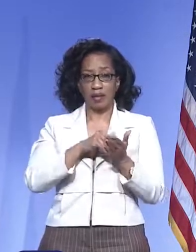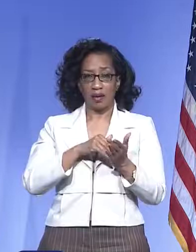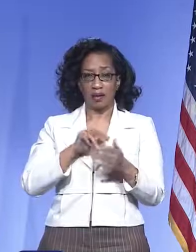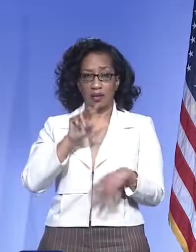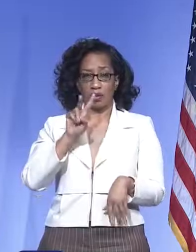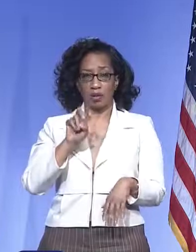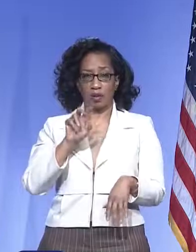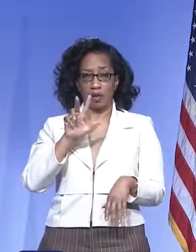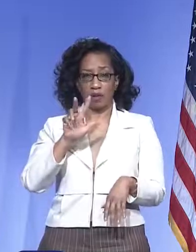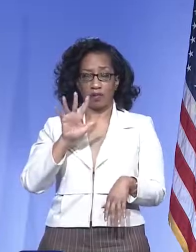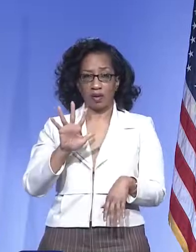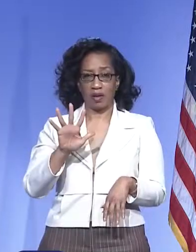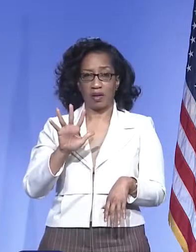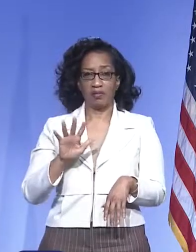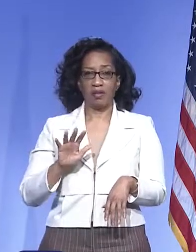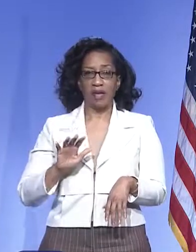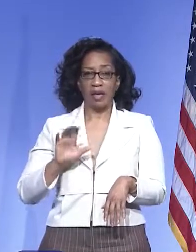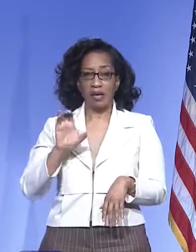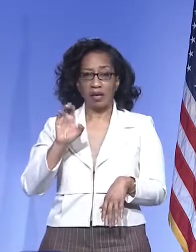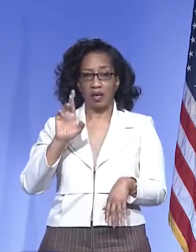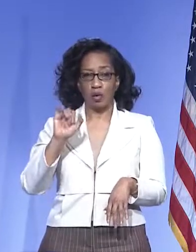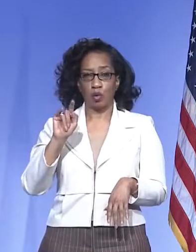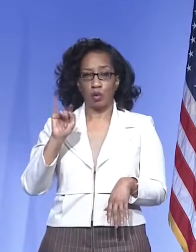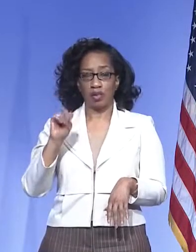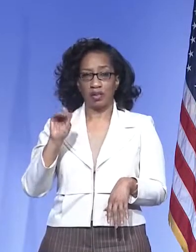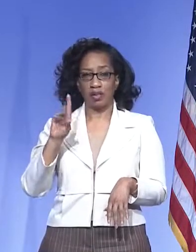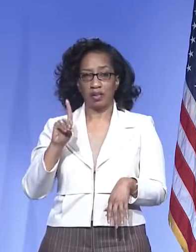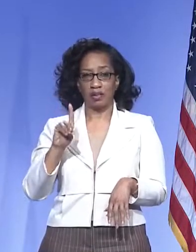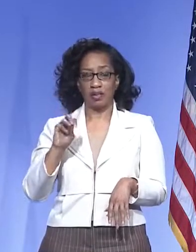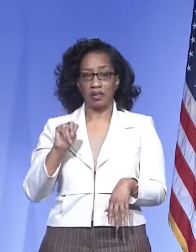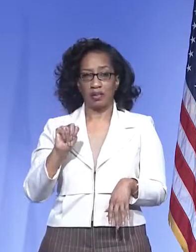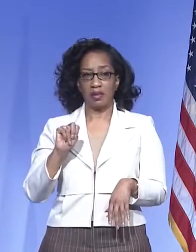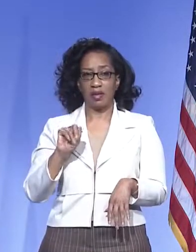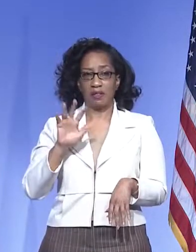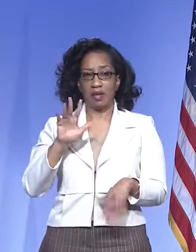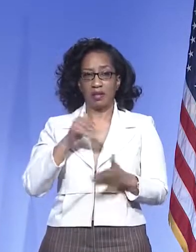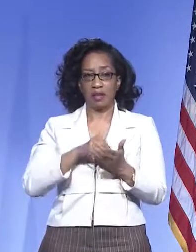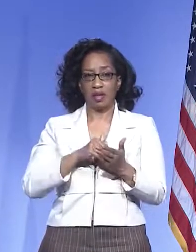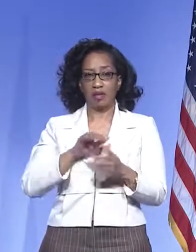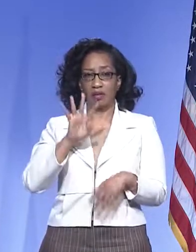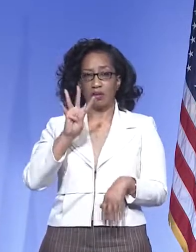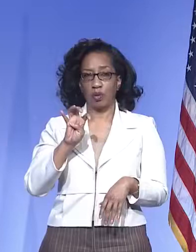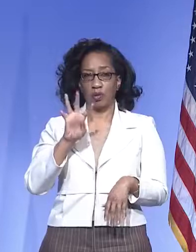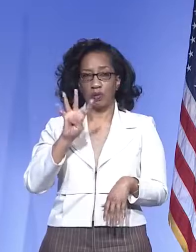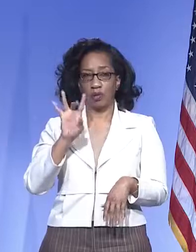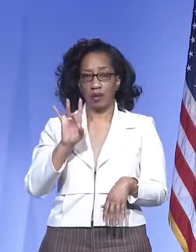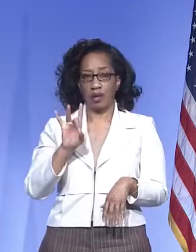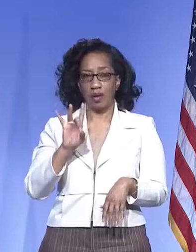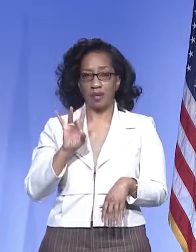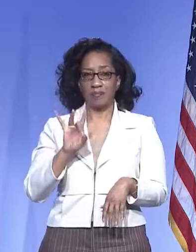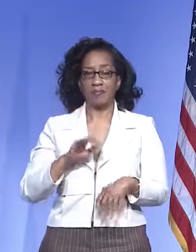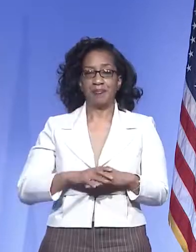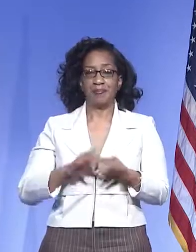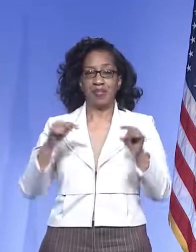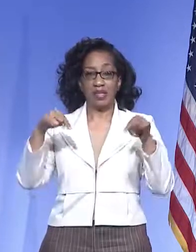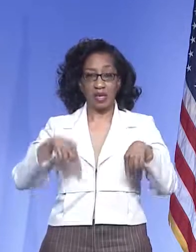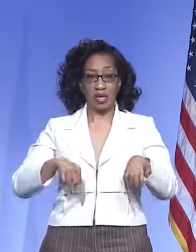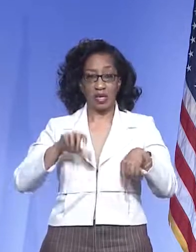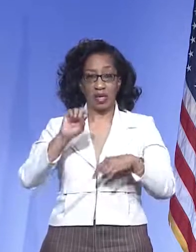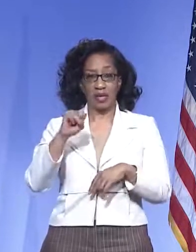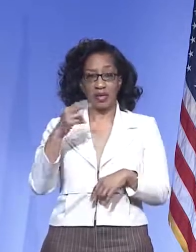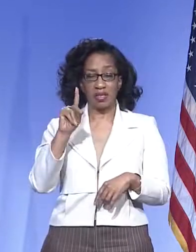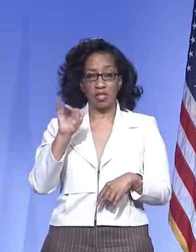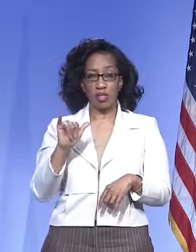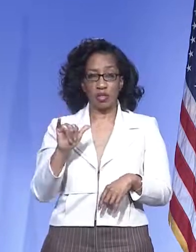cases, and Crittenden County in Arkansas has 5,478 cases reported. Here in Shelby County, we're at